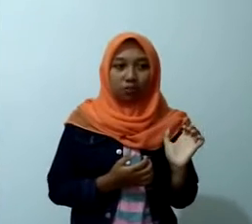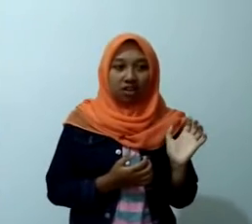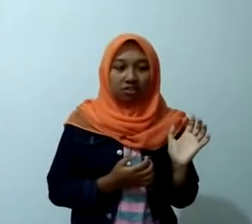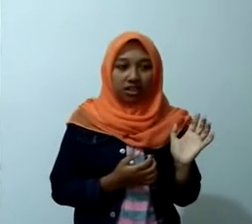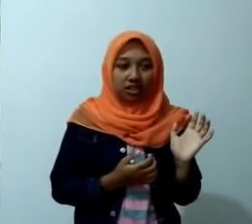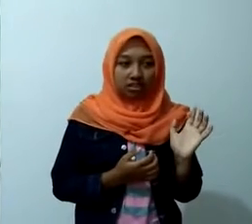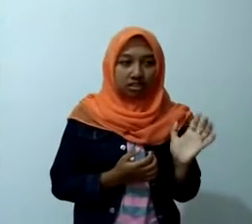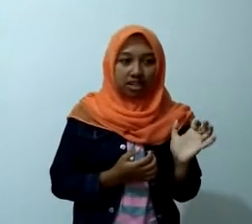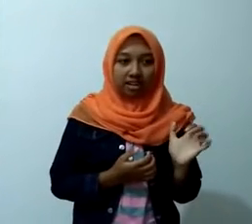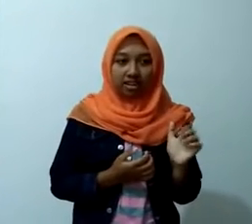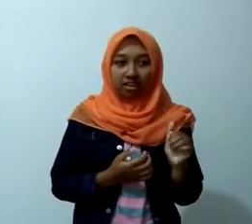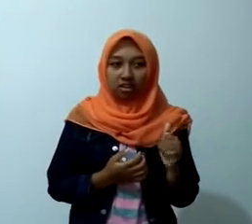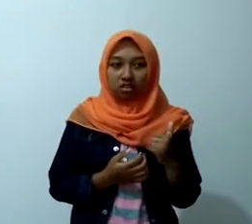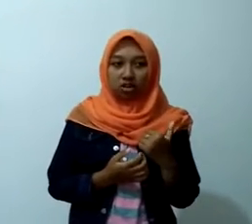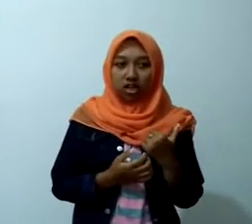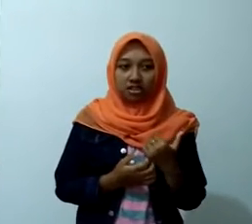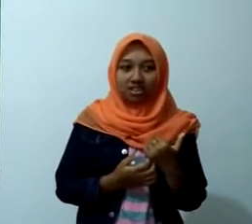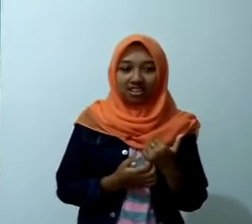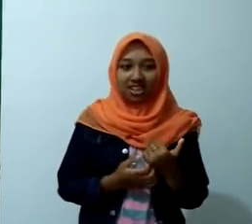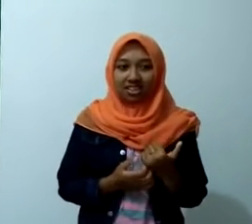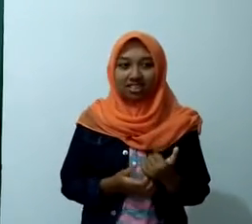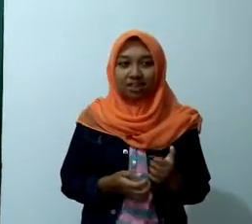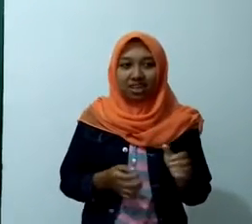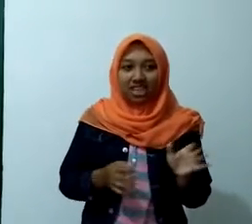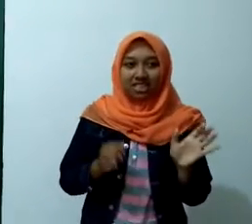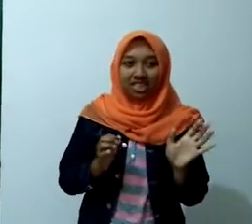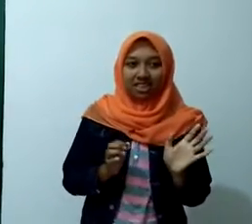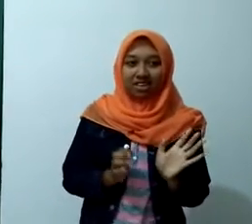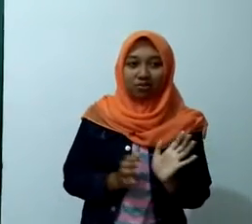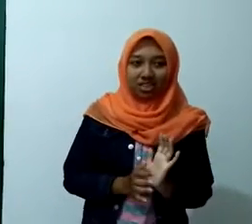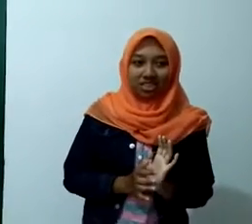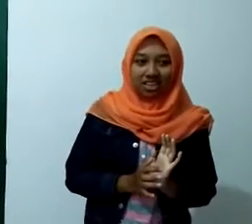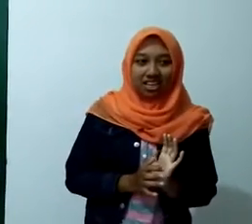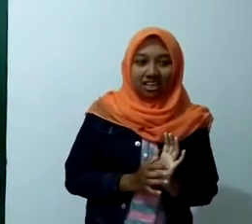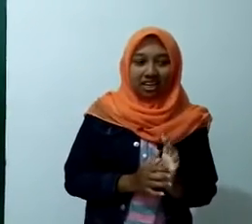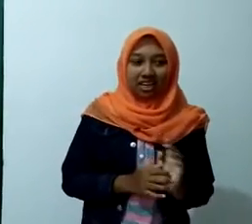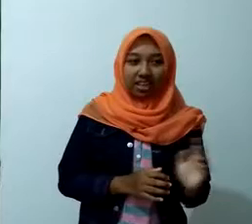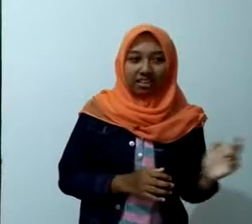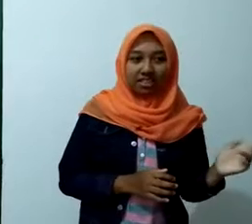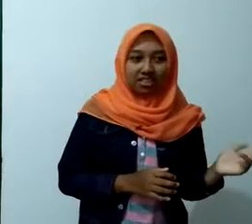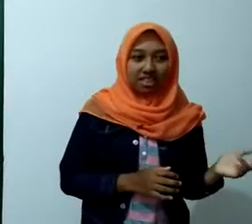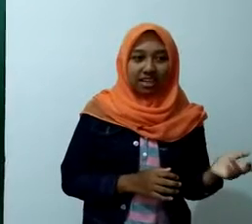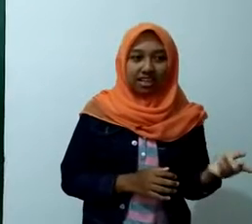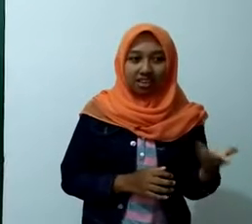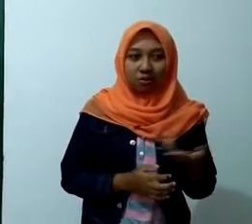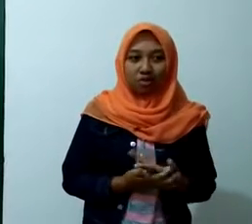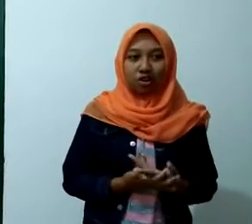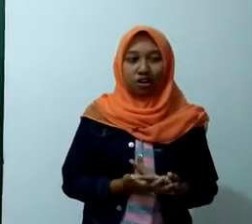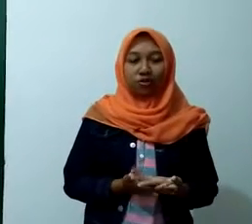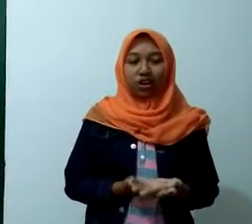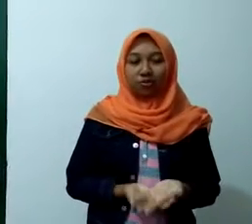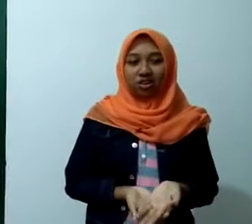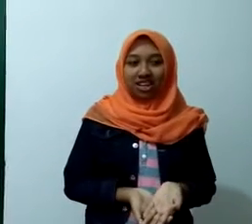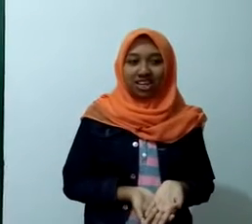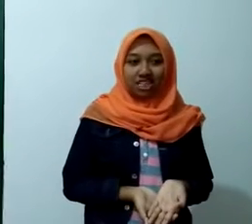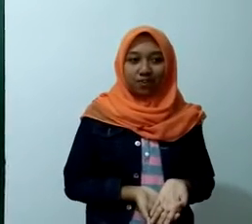in the womb, fetus can detect sound as early as 16 weeks. And the second type of